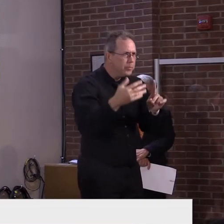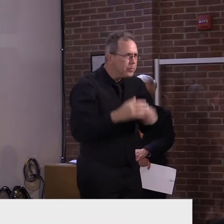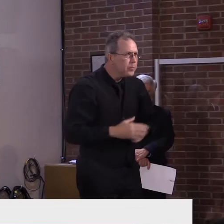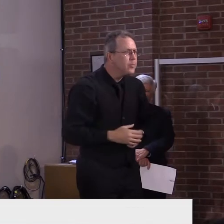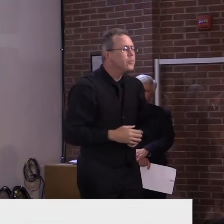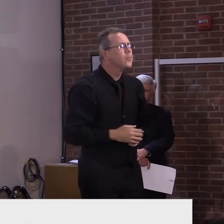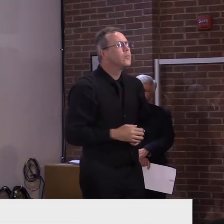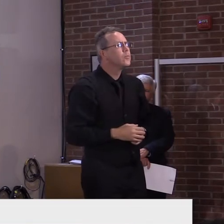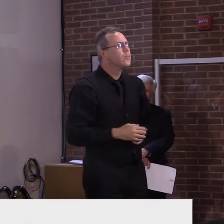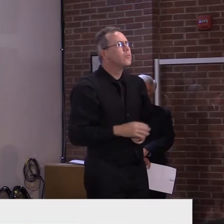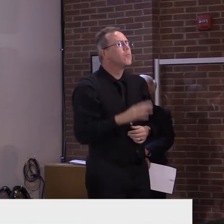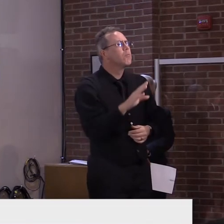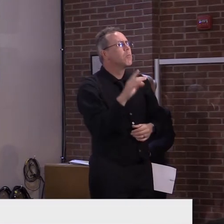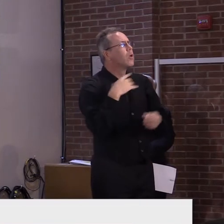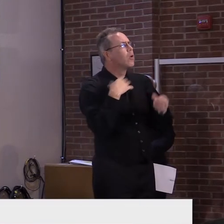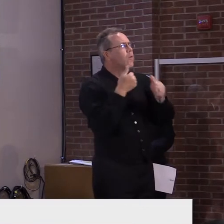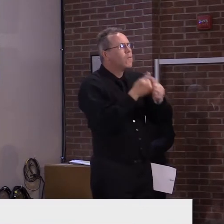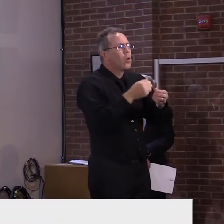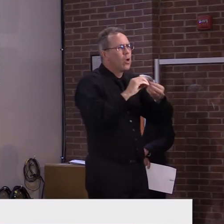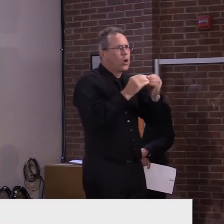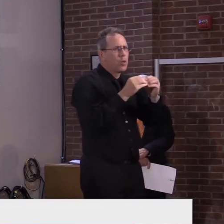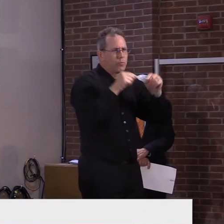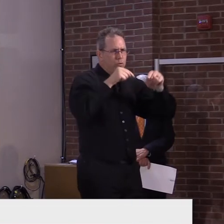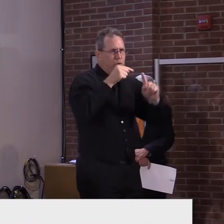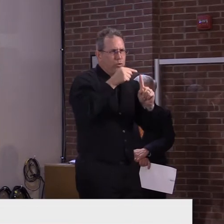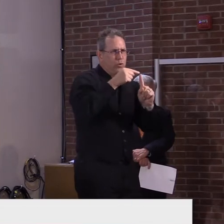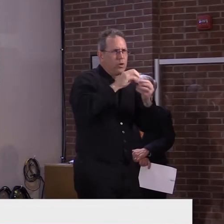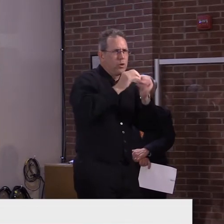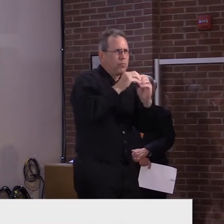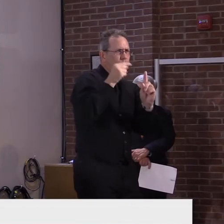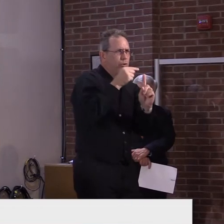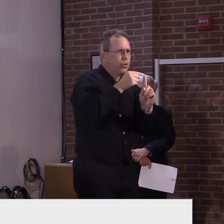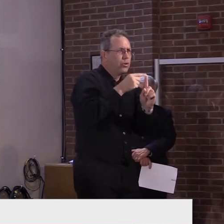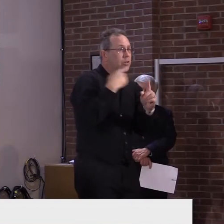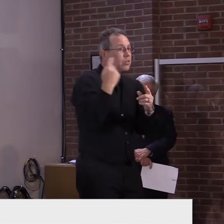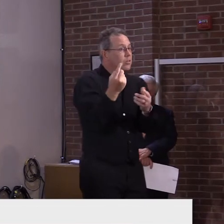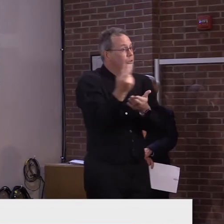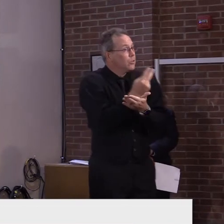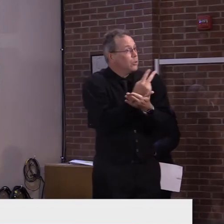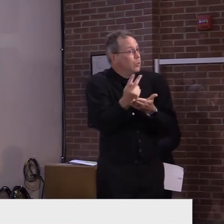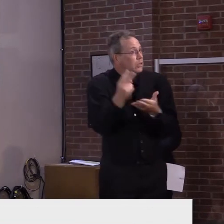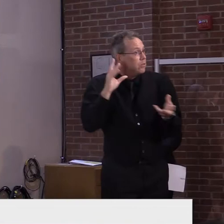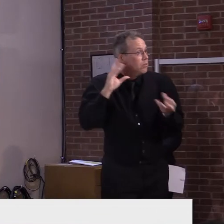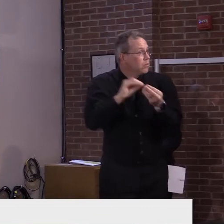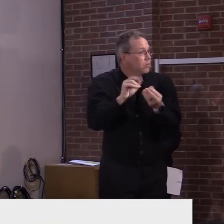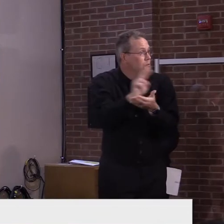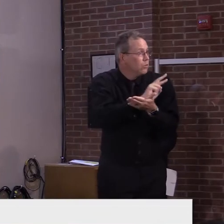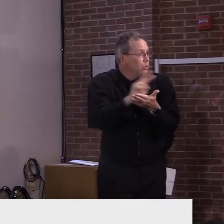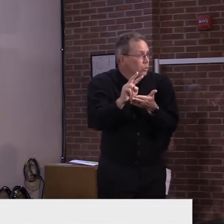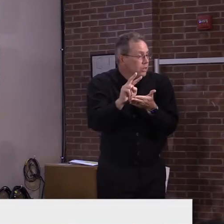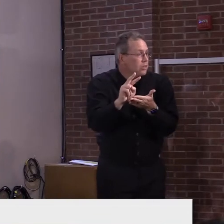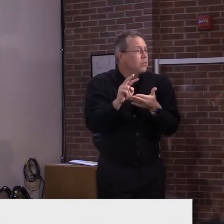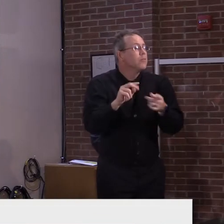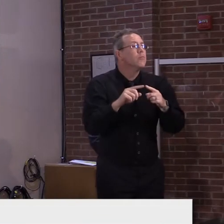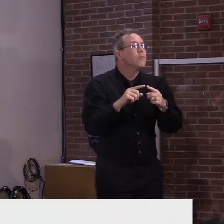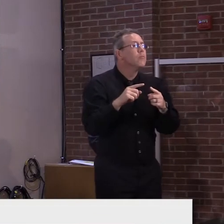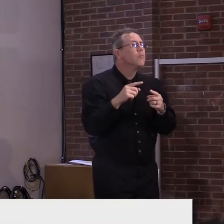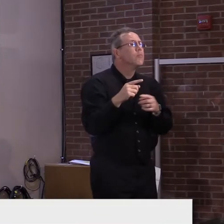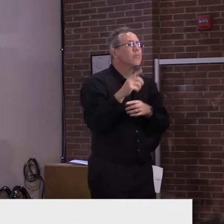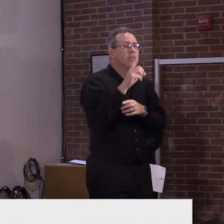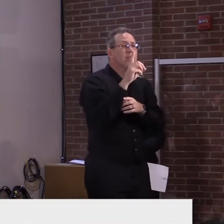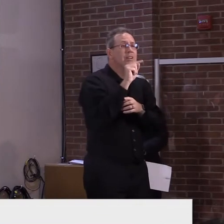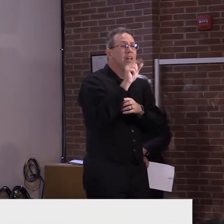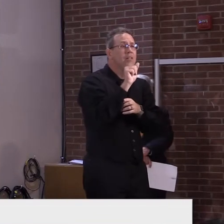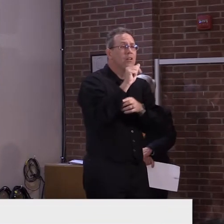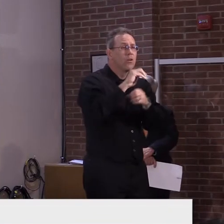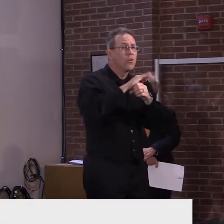numbers. In the last 14 days, during what we expect is nearly the peak of the Delta surge, the daily